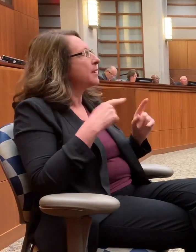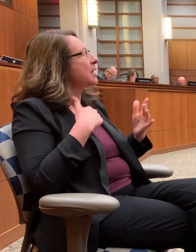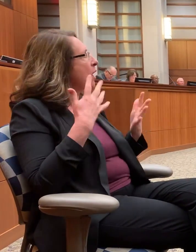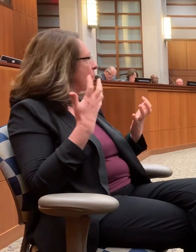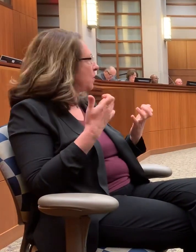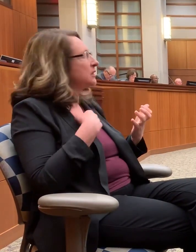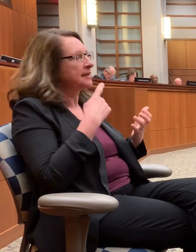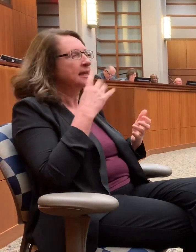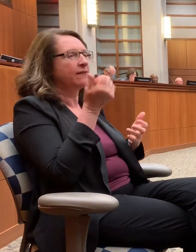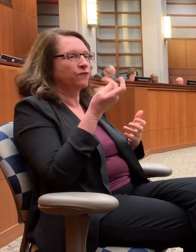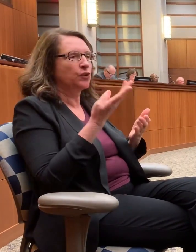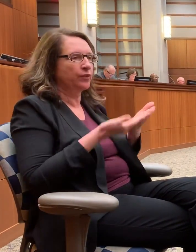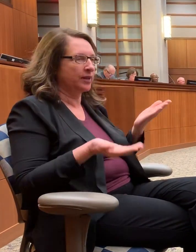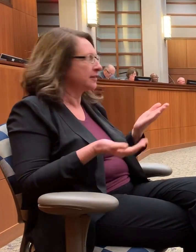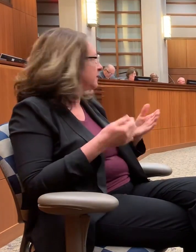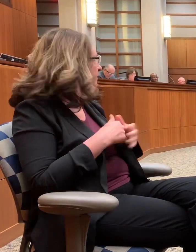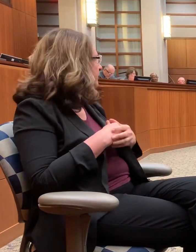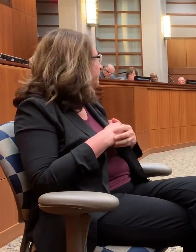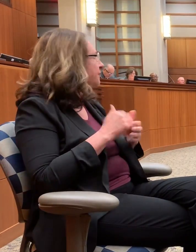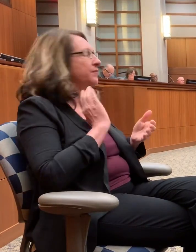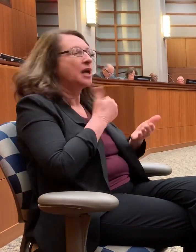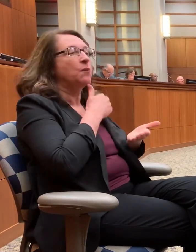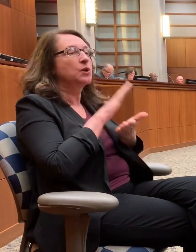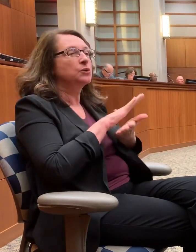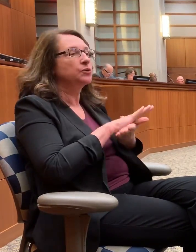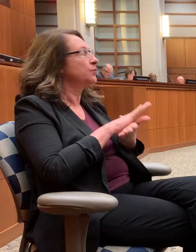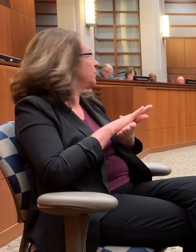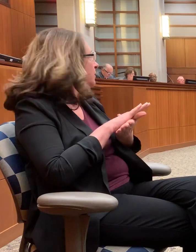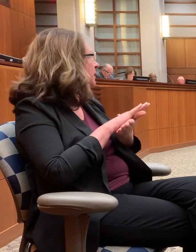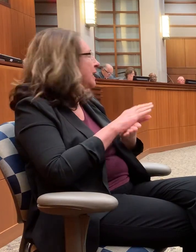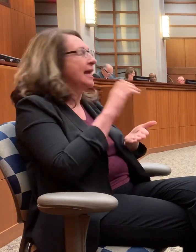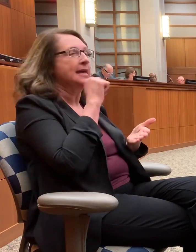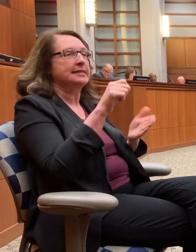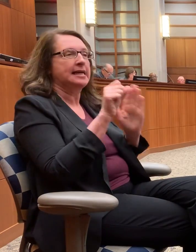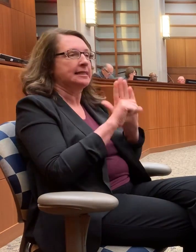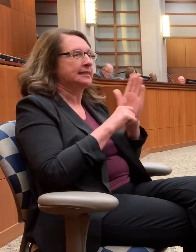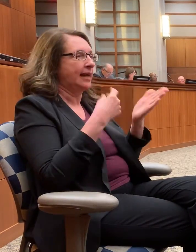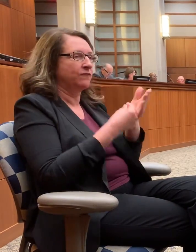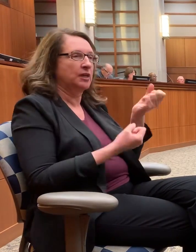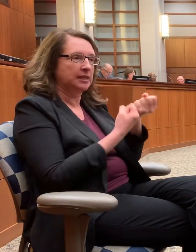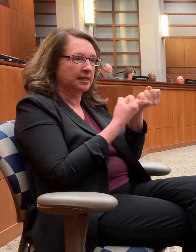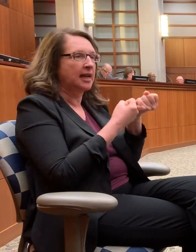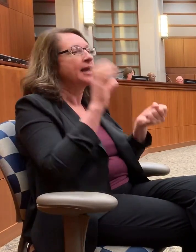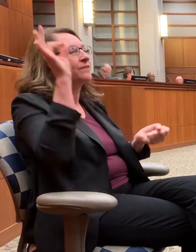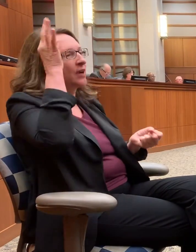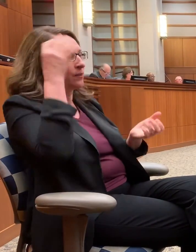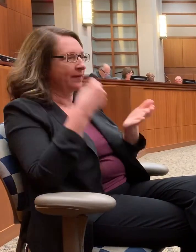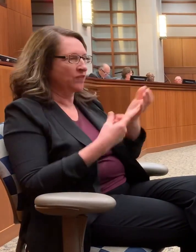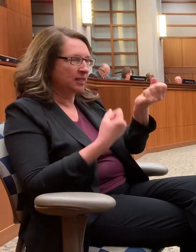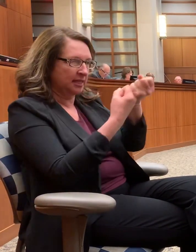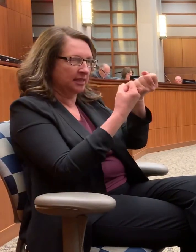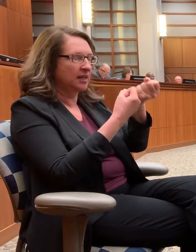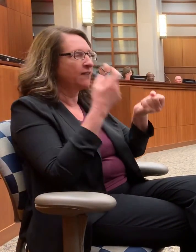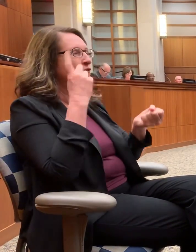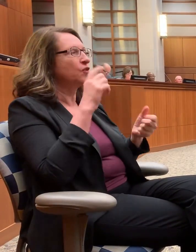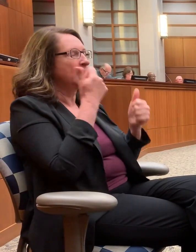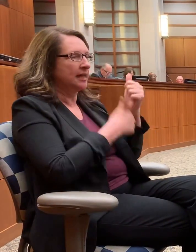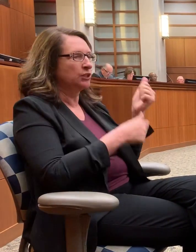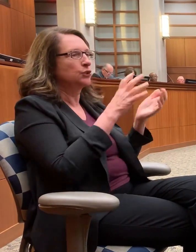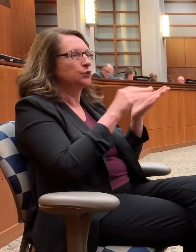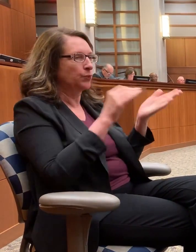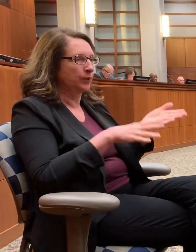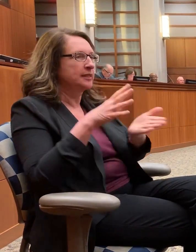to say a few things. Our school is not state funded. It is federally funded for each